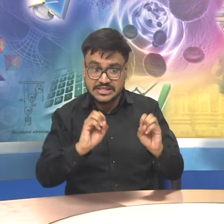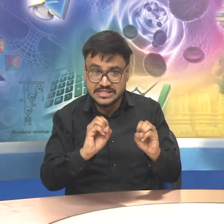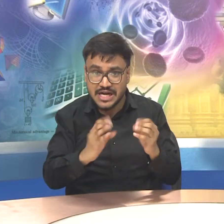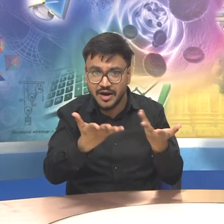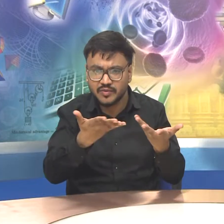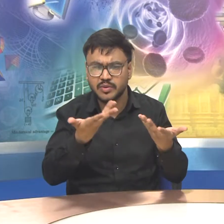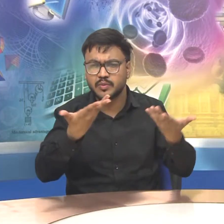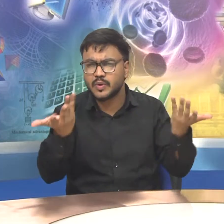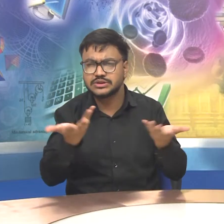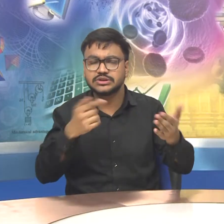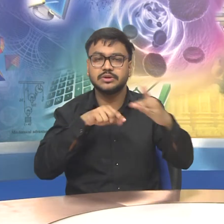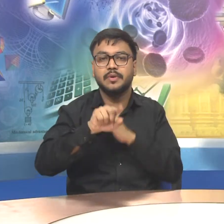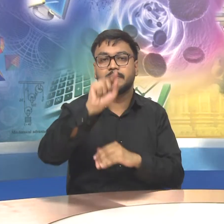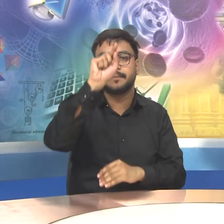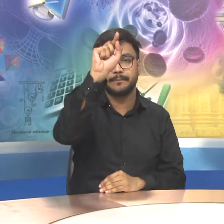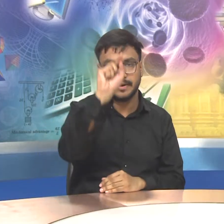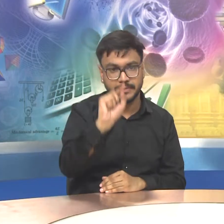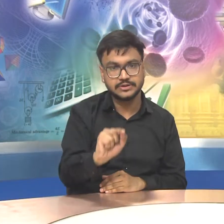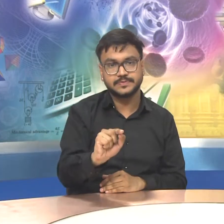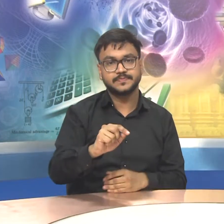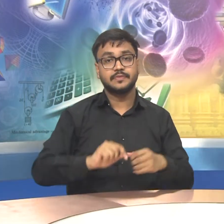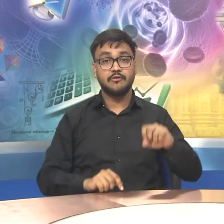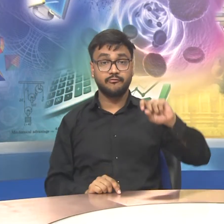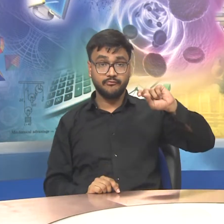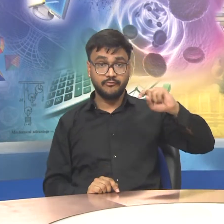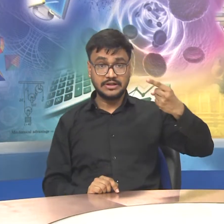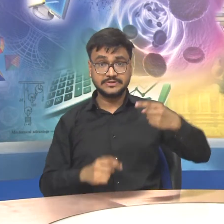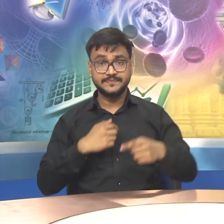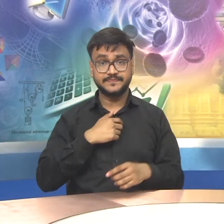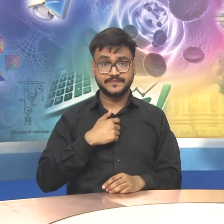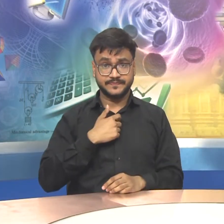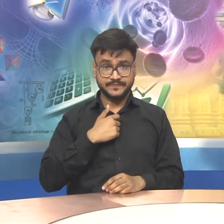Now first we will look what is original jurisdiction.